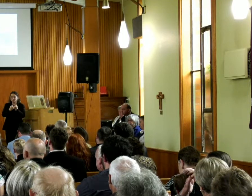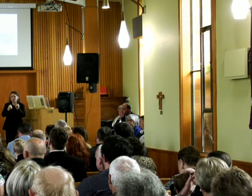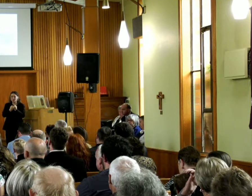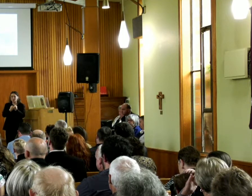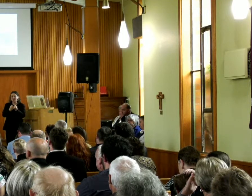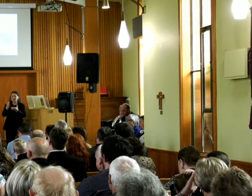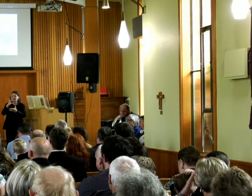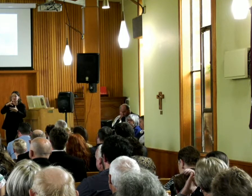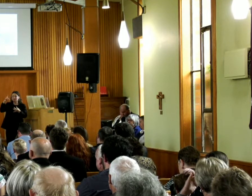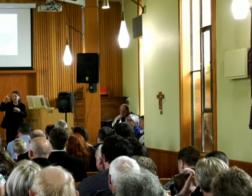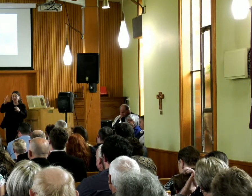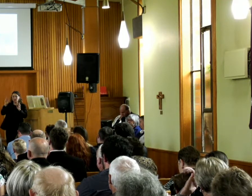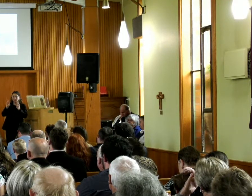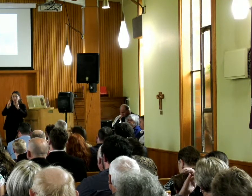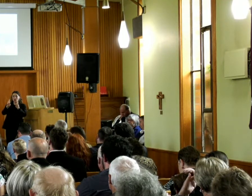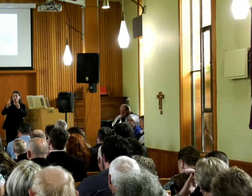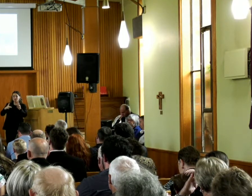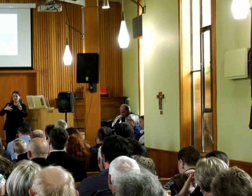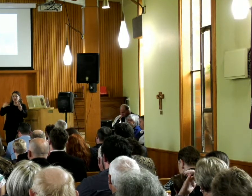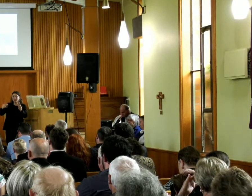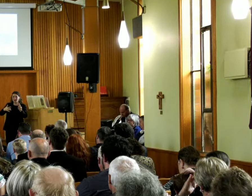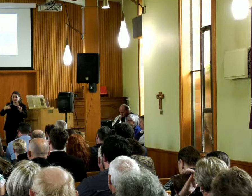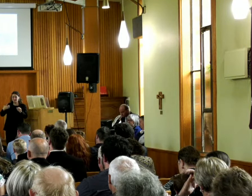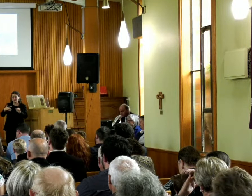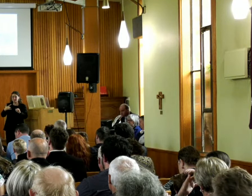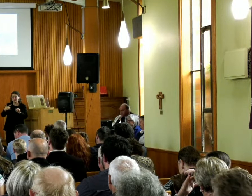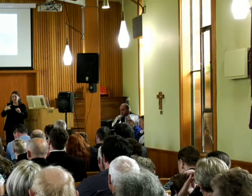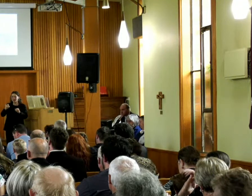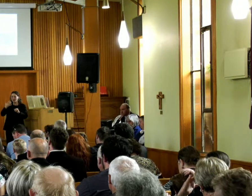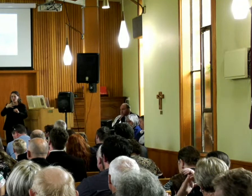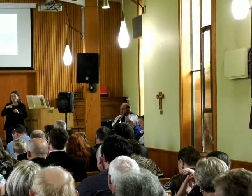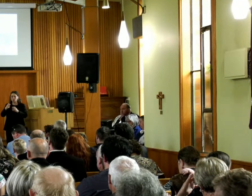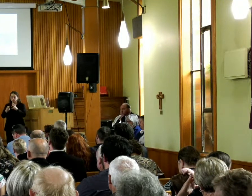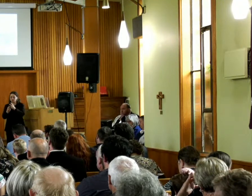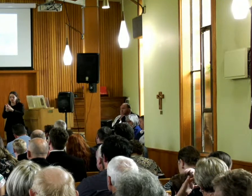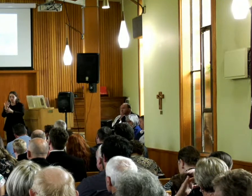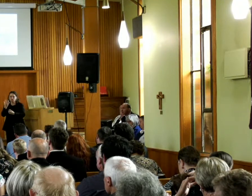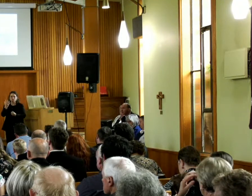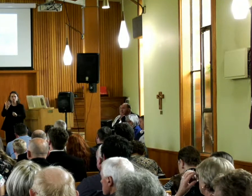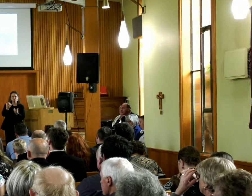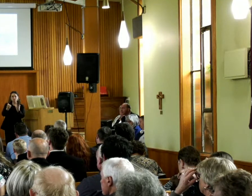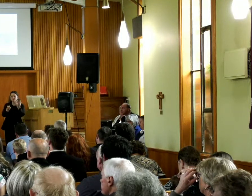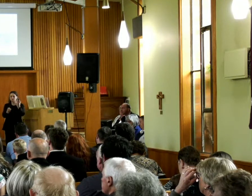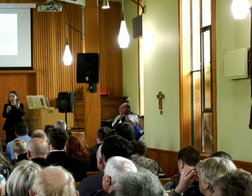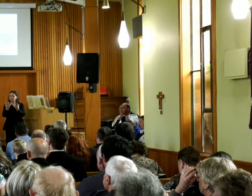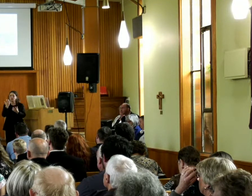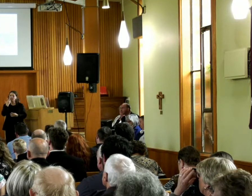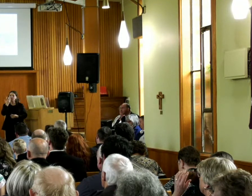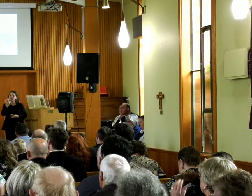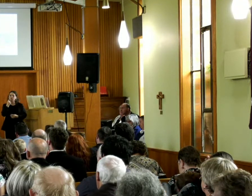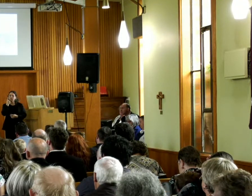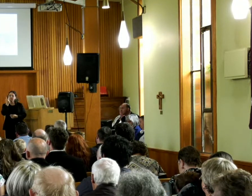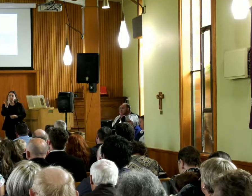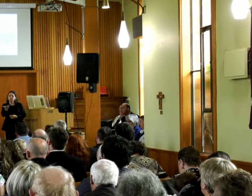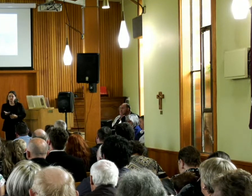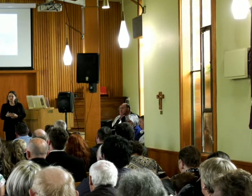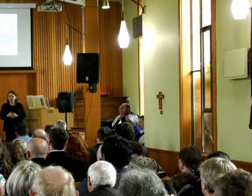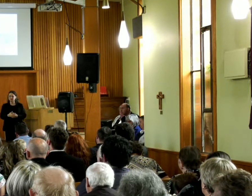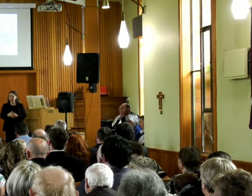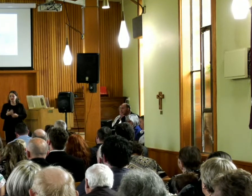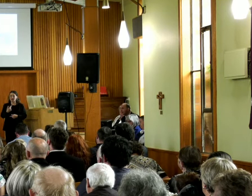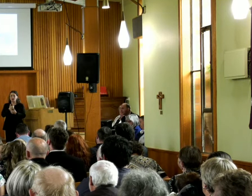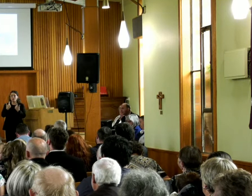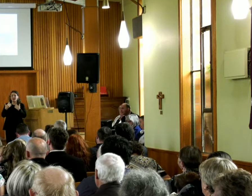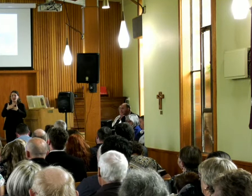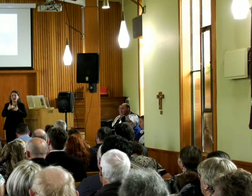of the hope of life emerge in your lives in the days ahead. And may we who love and